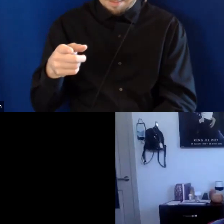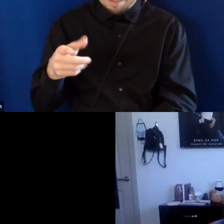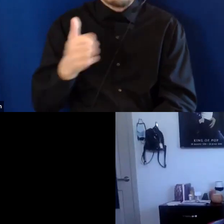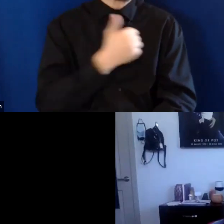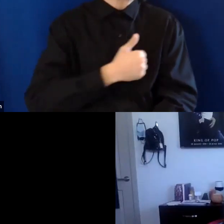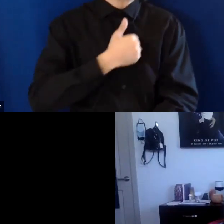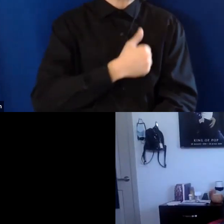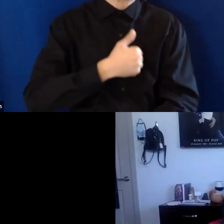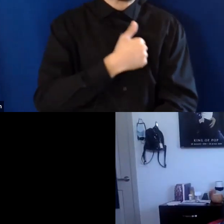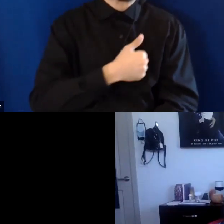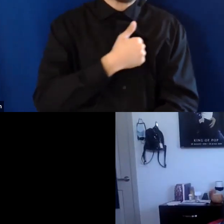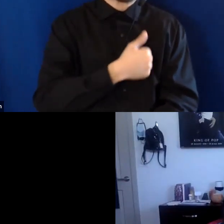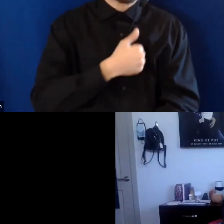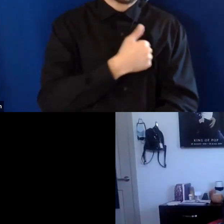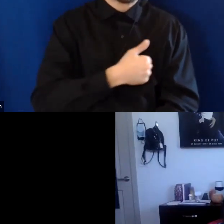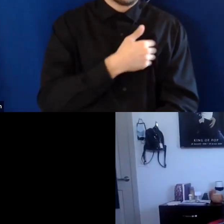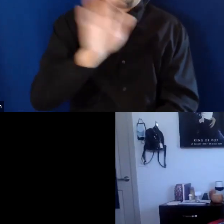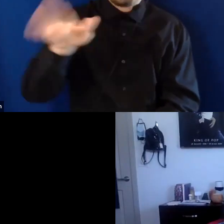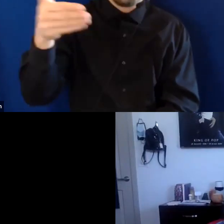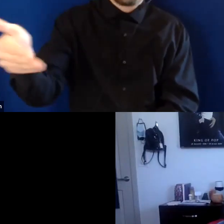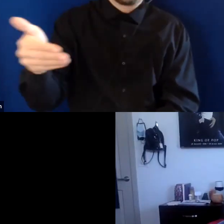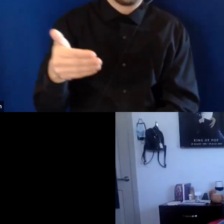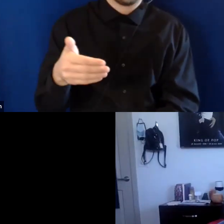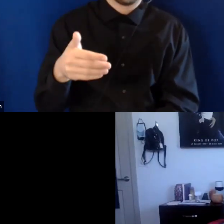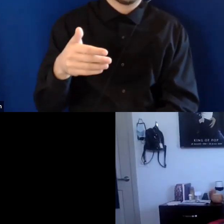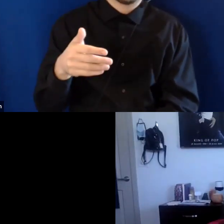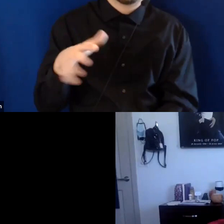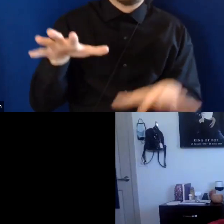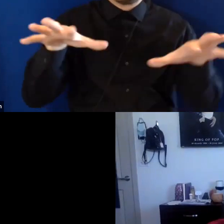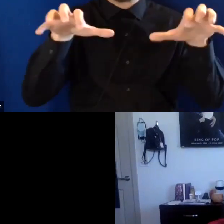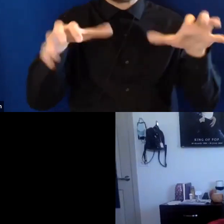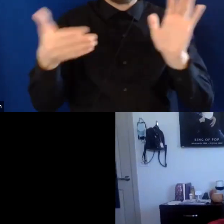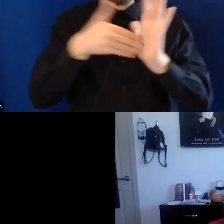Sorry, yeah, I'll finish up. No, that's fine. Go ahead. I freeze up again.